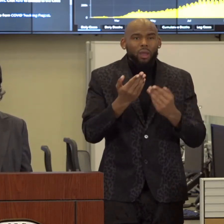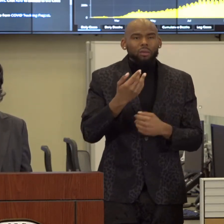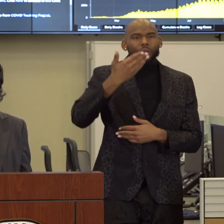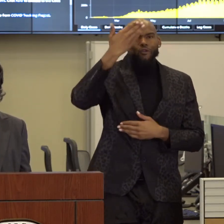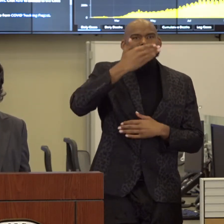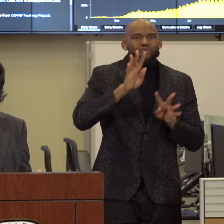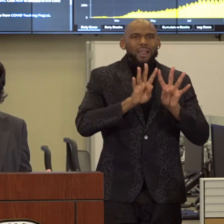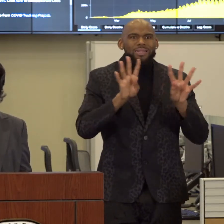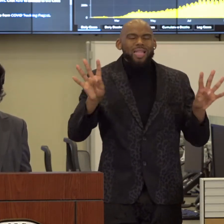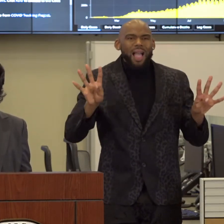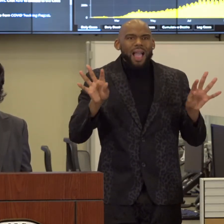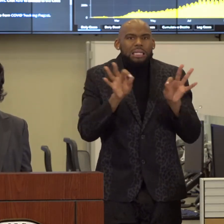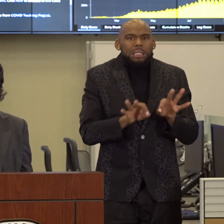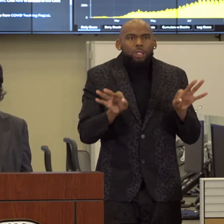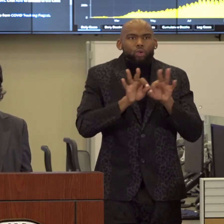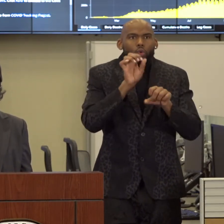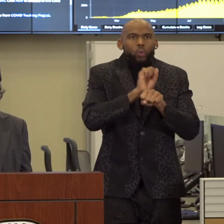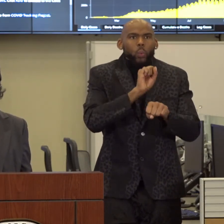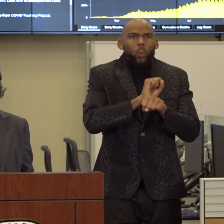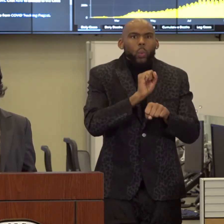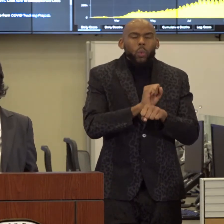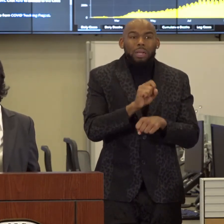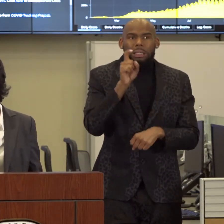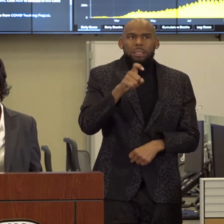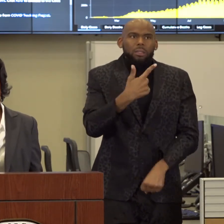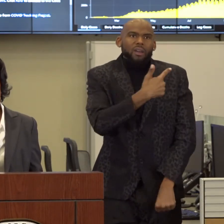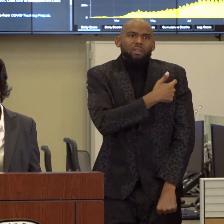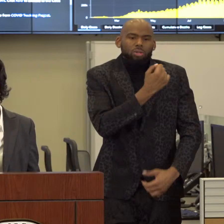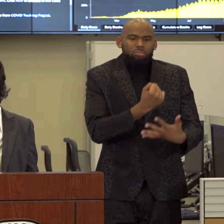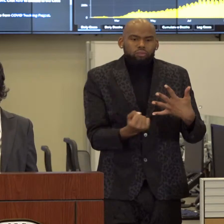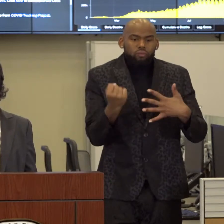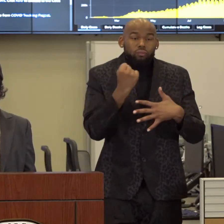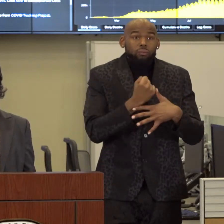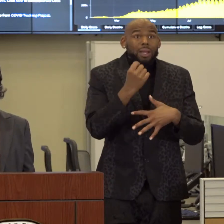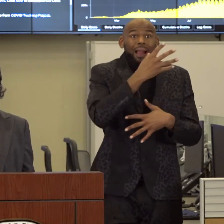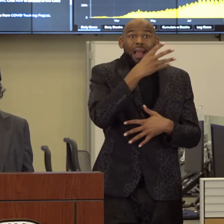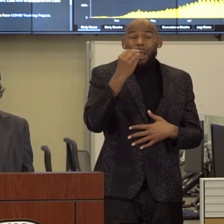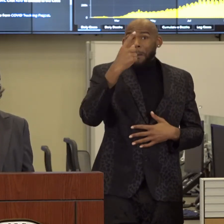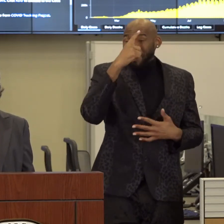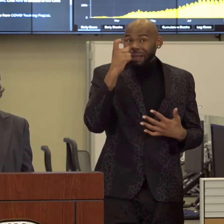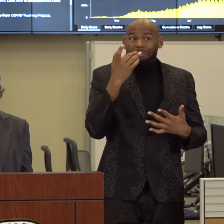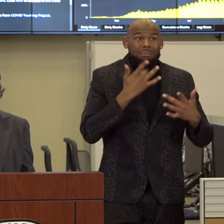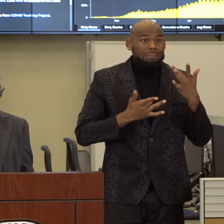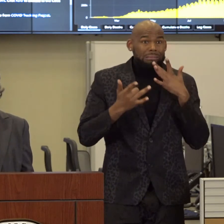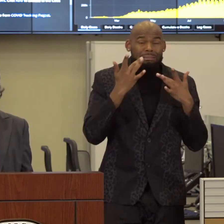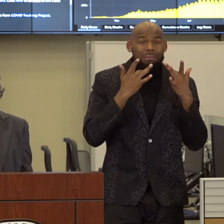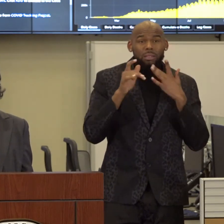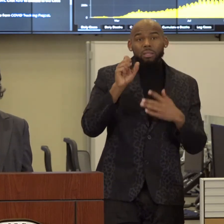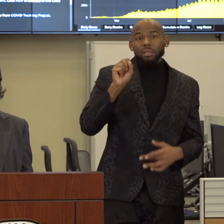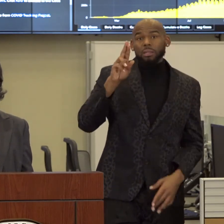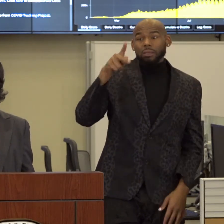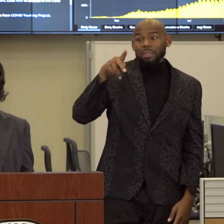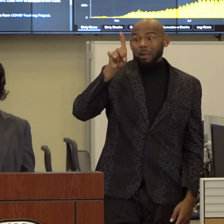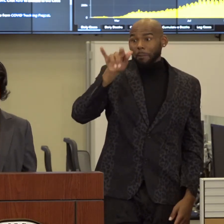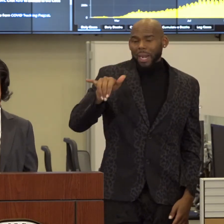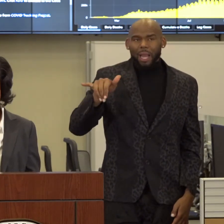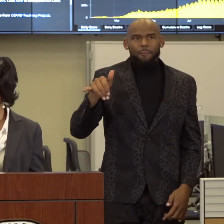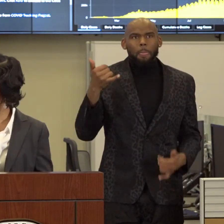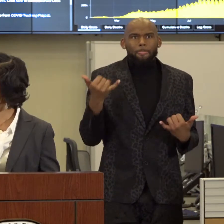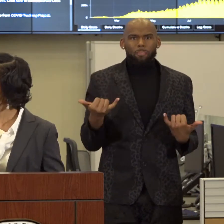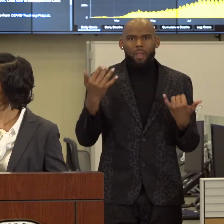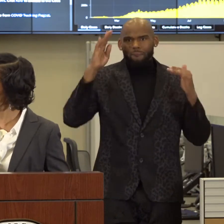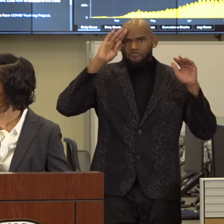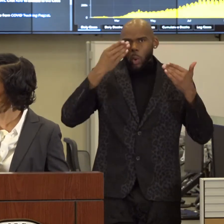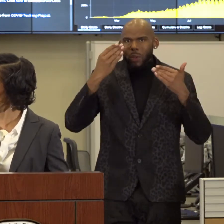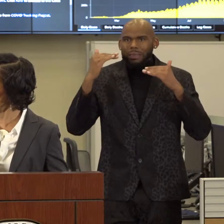opportunity to be vaccinated in their homes. And because the supply is so short, we are now really concerned about equity. So I think, Dr.